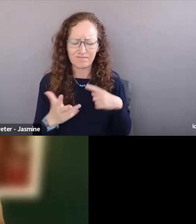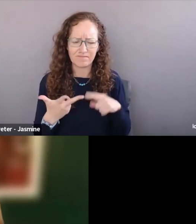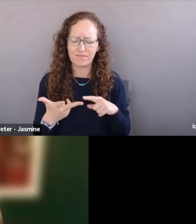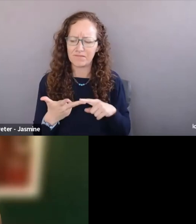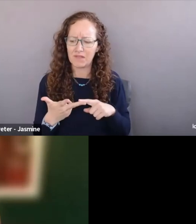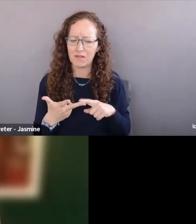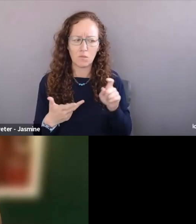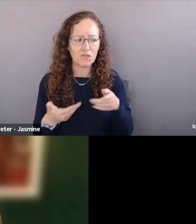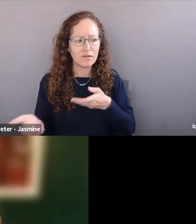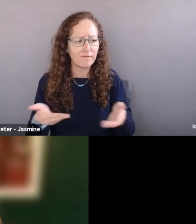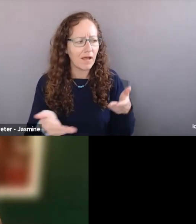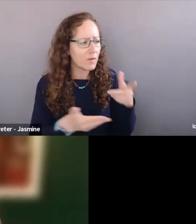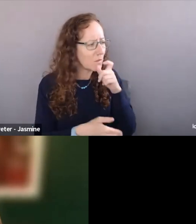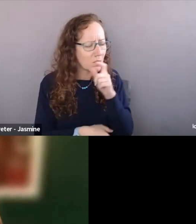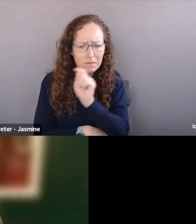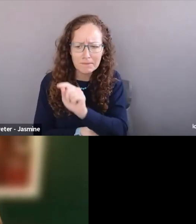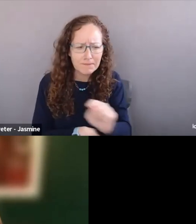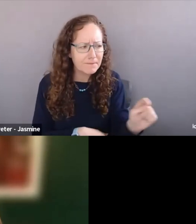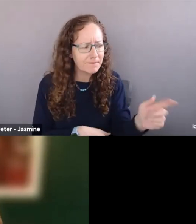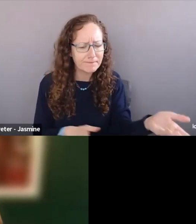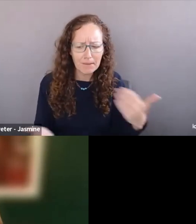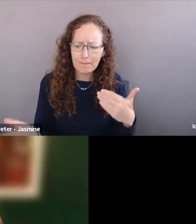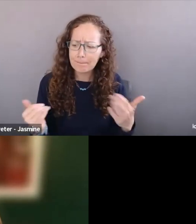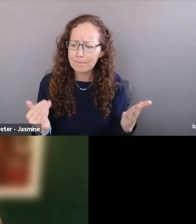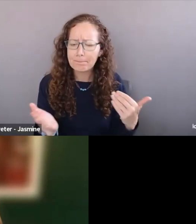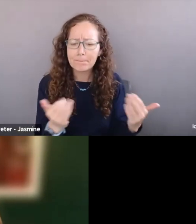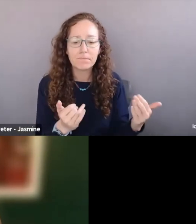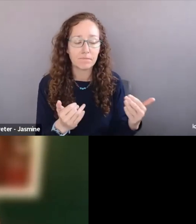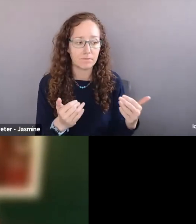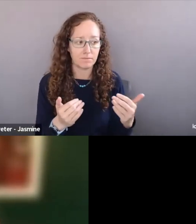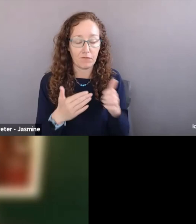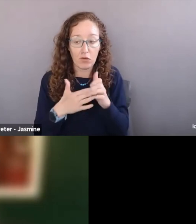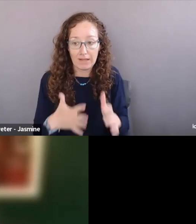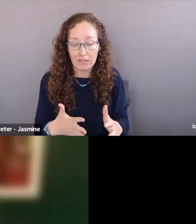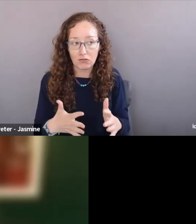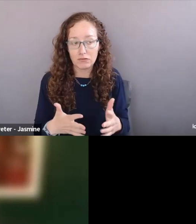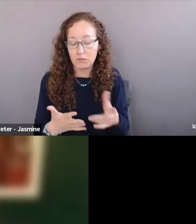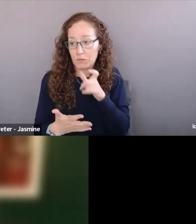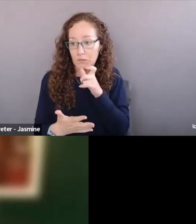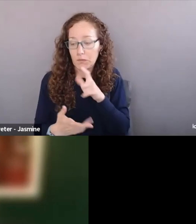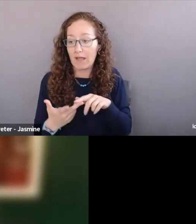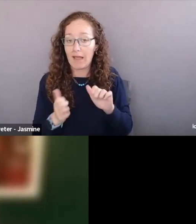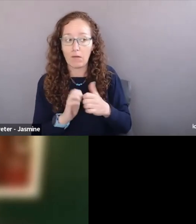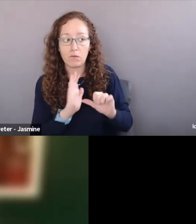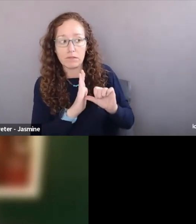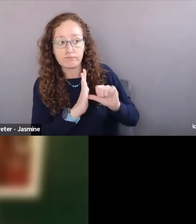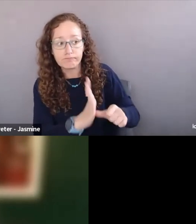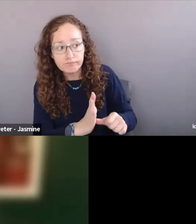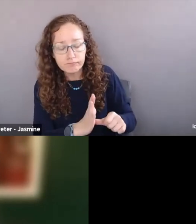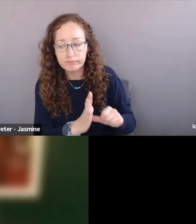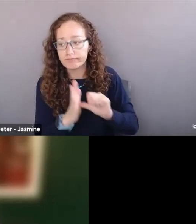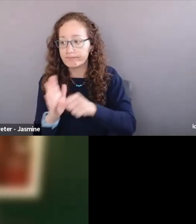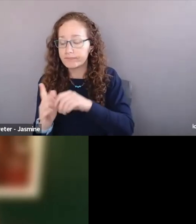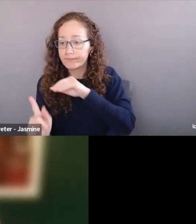inviting into the room and as leaders and highlighting? And how, I think, as a